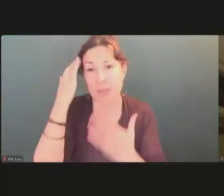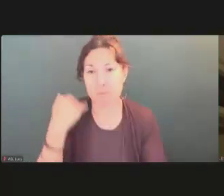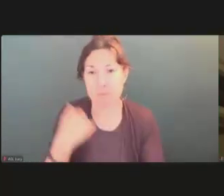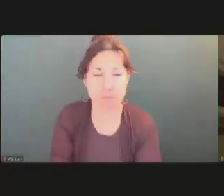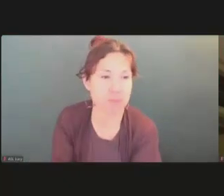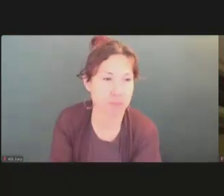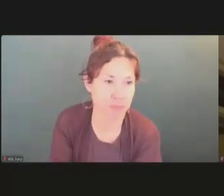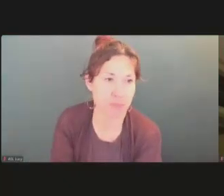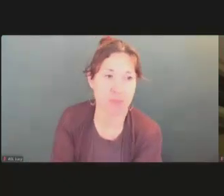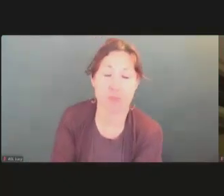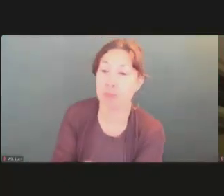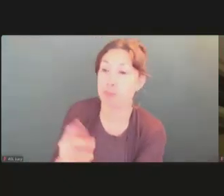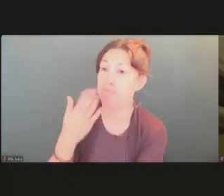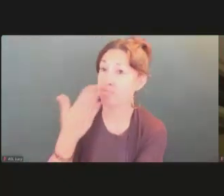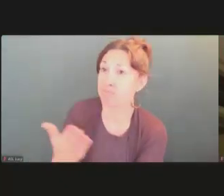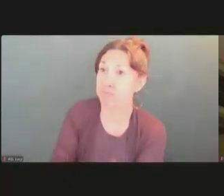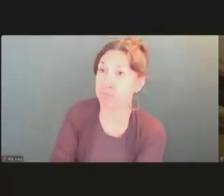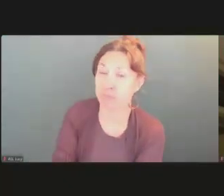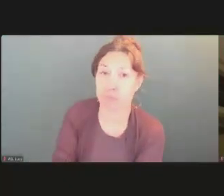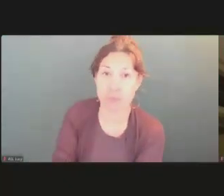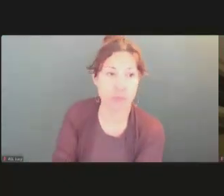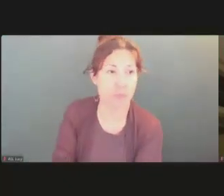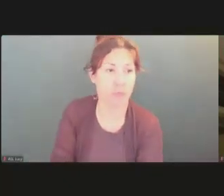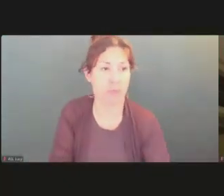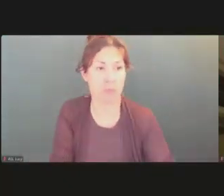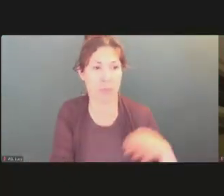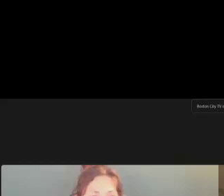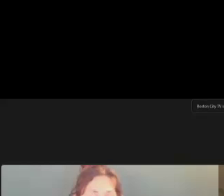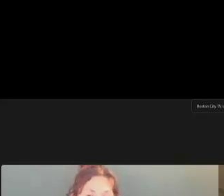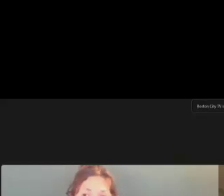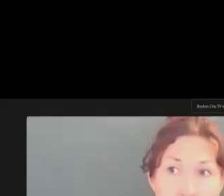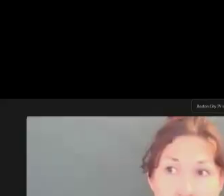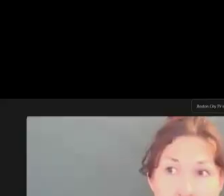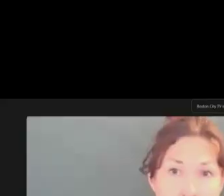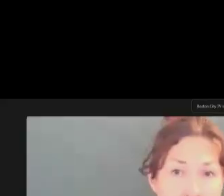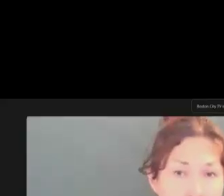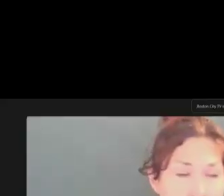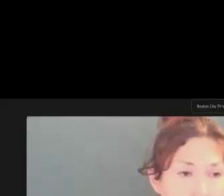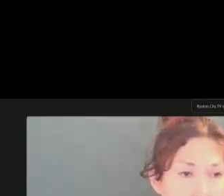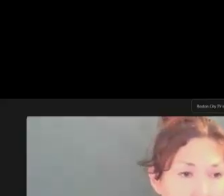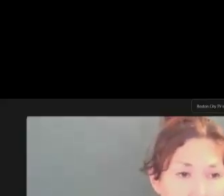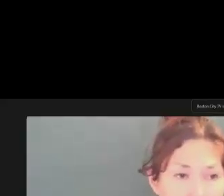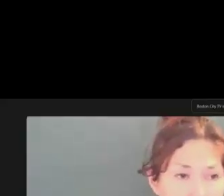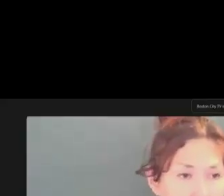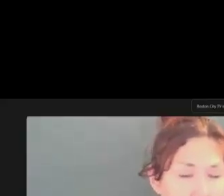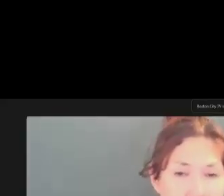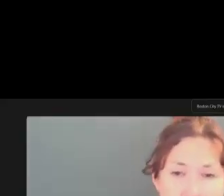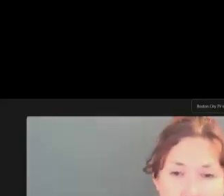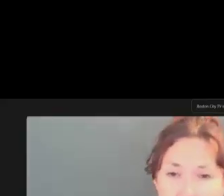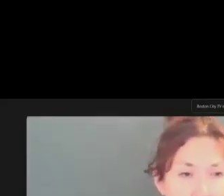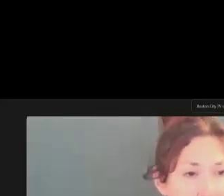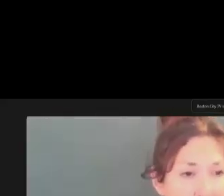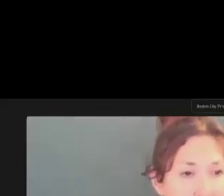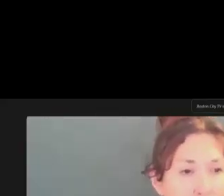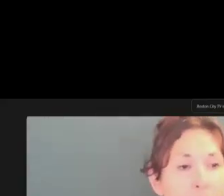much. Brad Mahoney and Sarah Freeman are not in the meeting. Next speaker is Alan Lipkind.